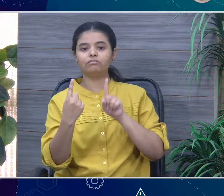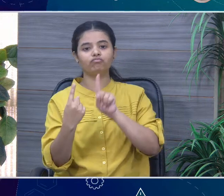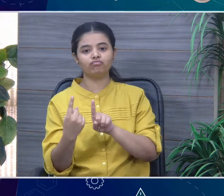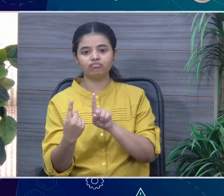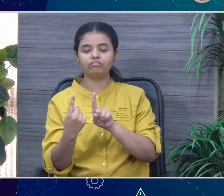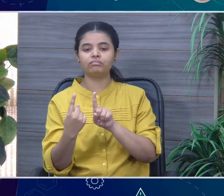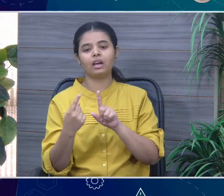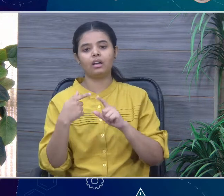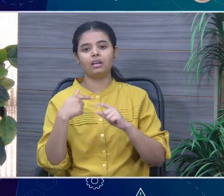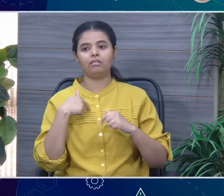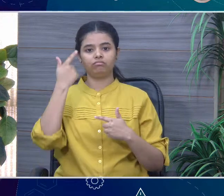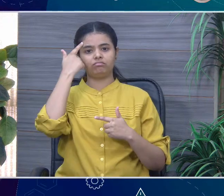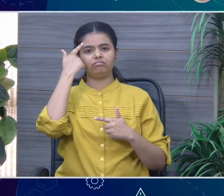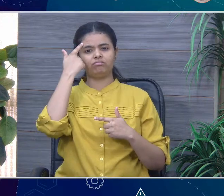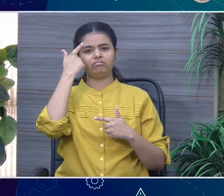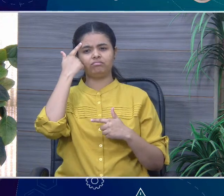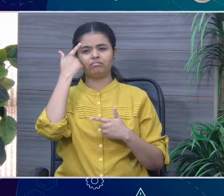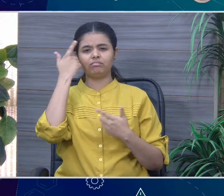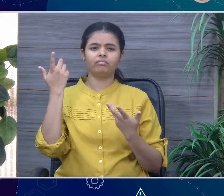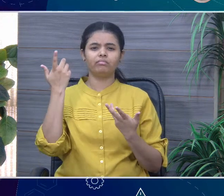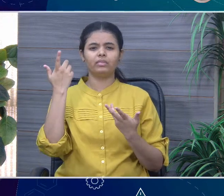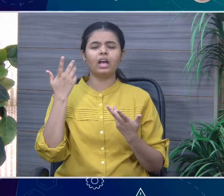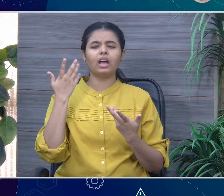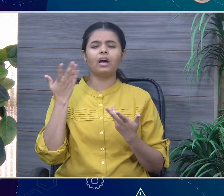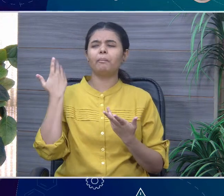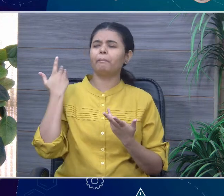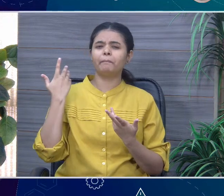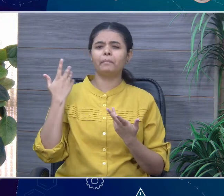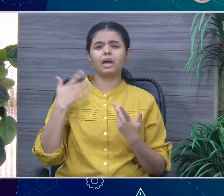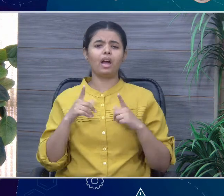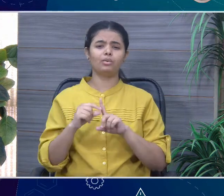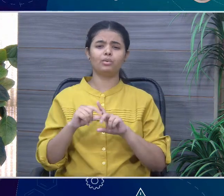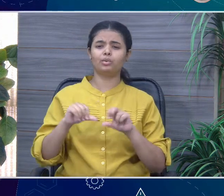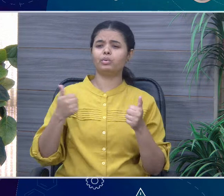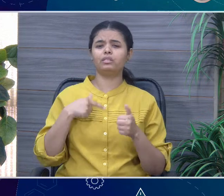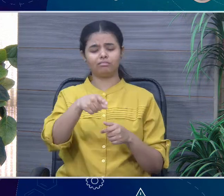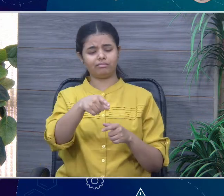don't think, oh, I have this buddy at my disposal. He will do all my work.